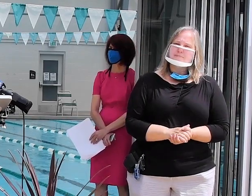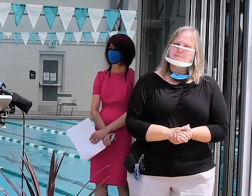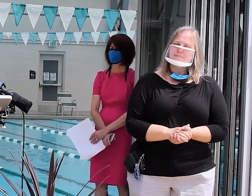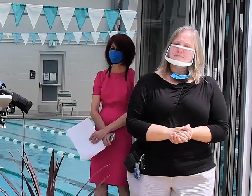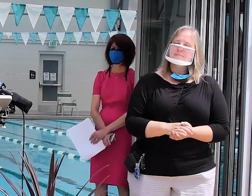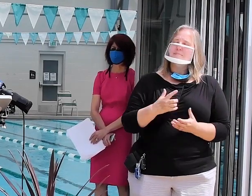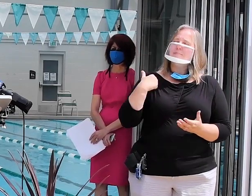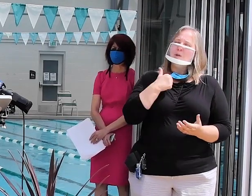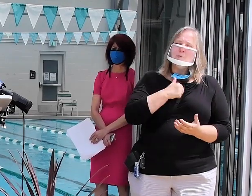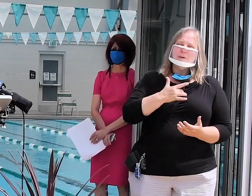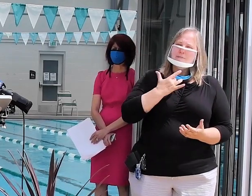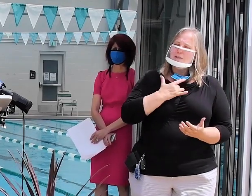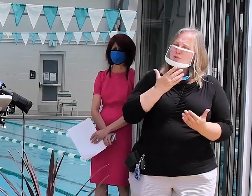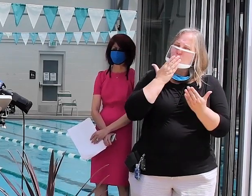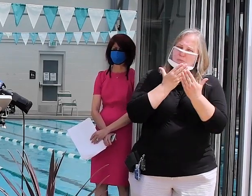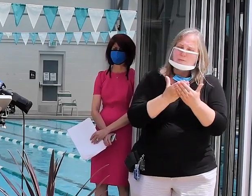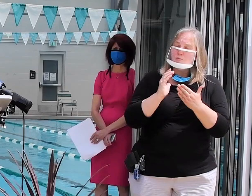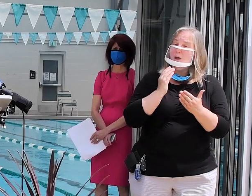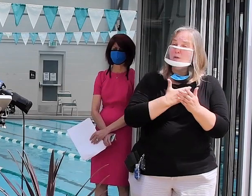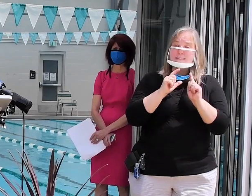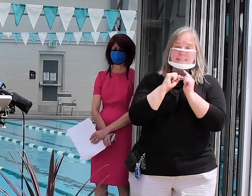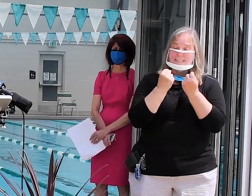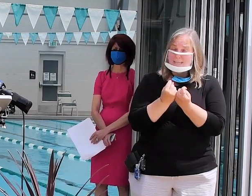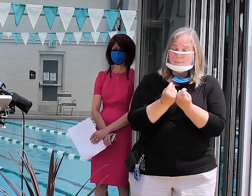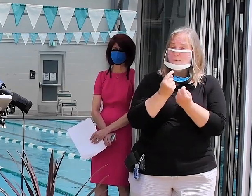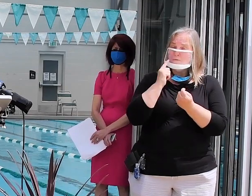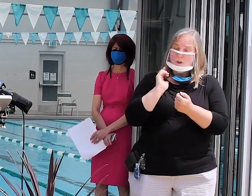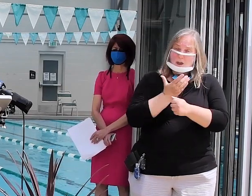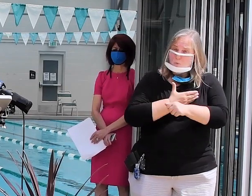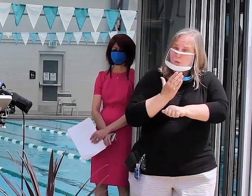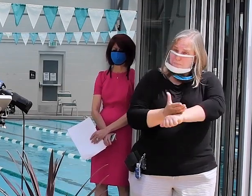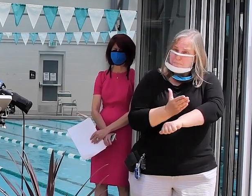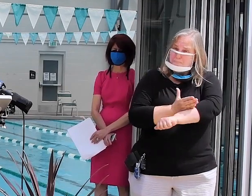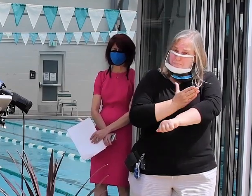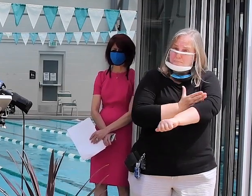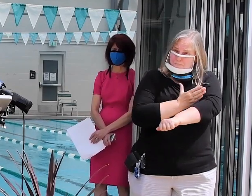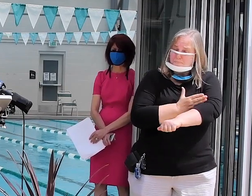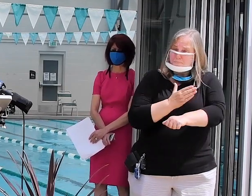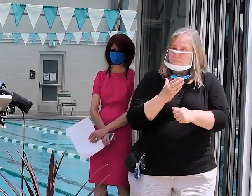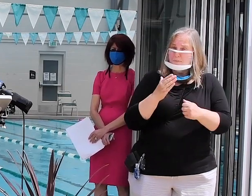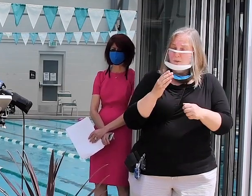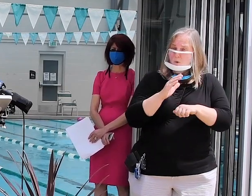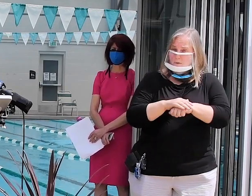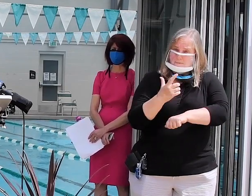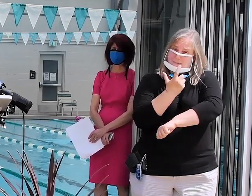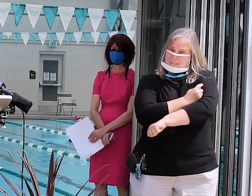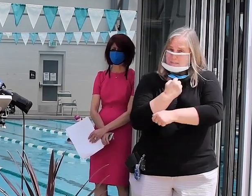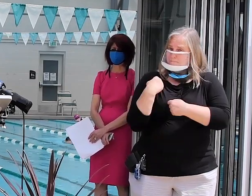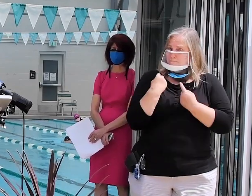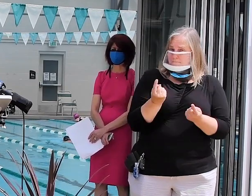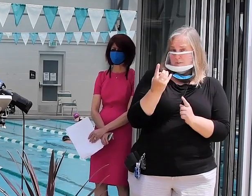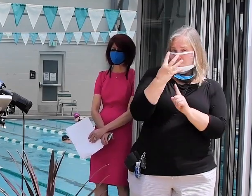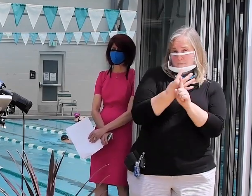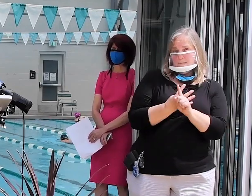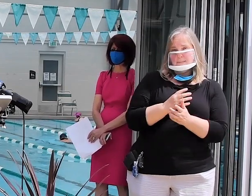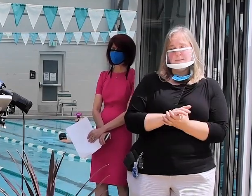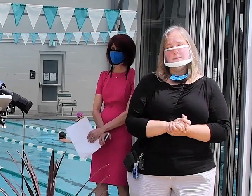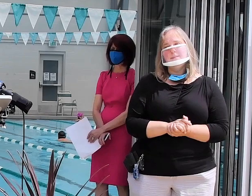We're so grateful to our team for the progress that we've made on vaccinations in the last 4 months.